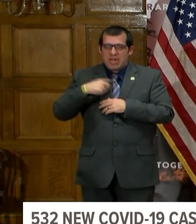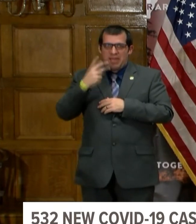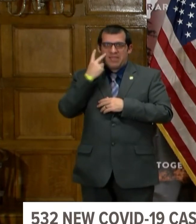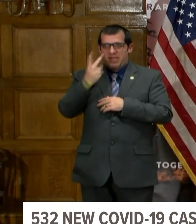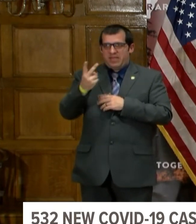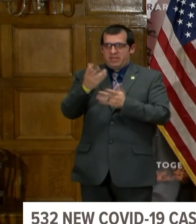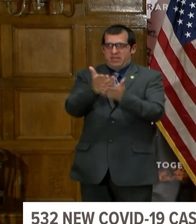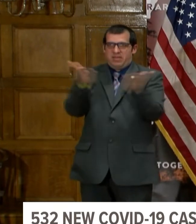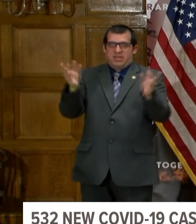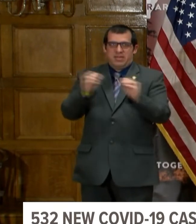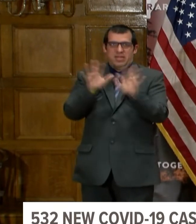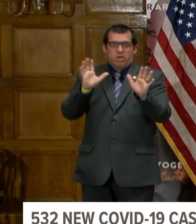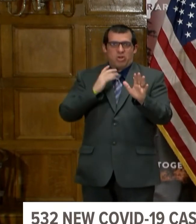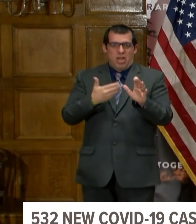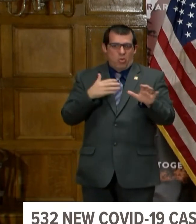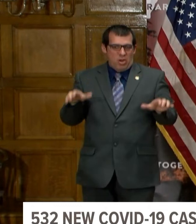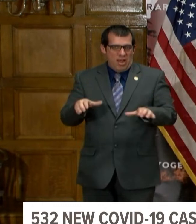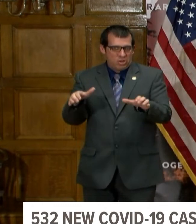their actions, and